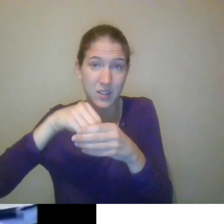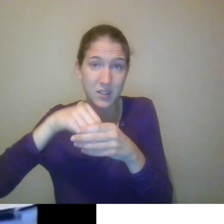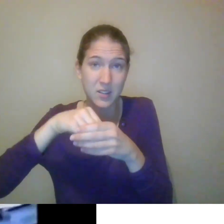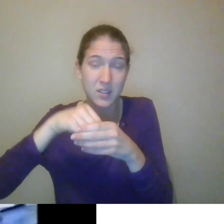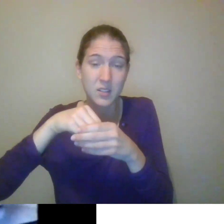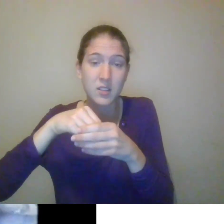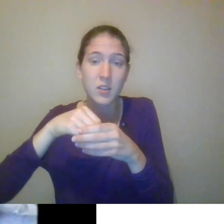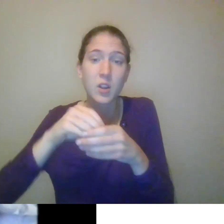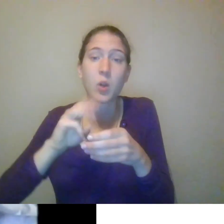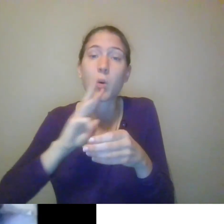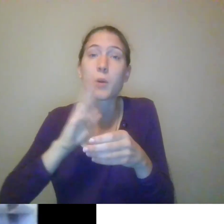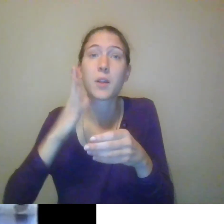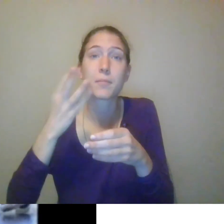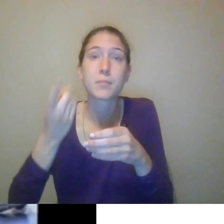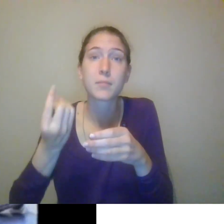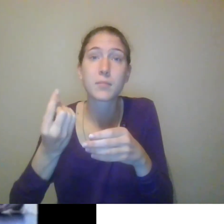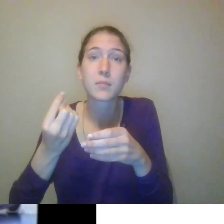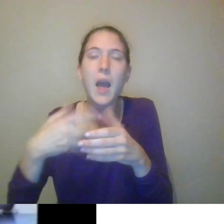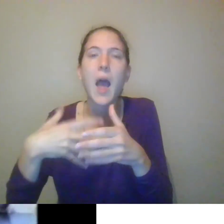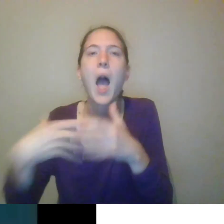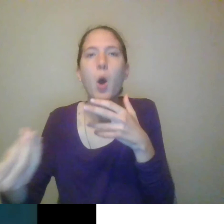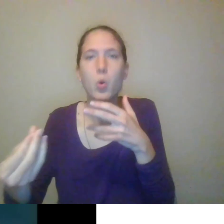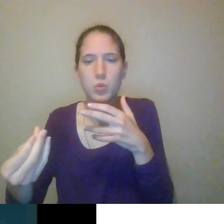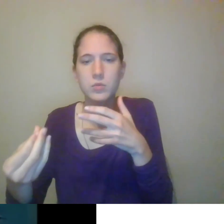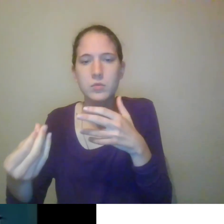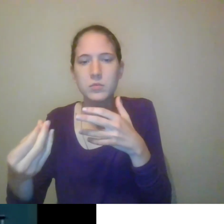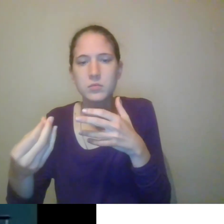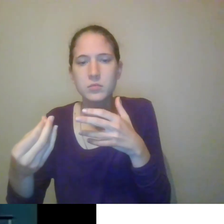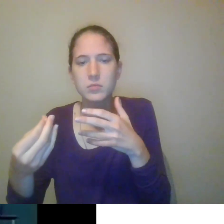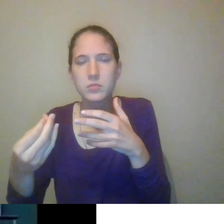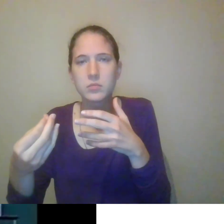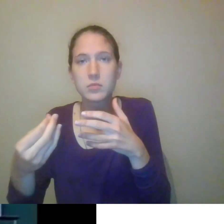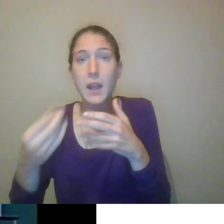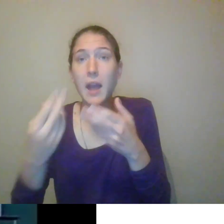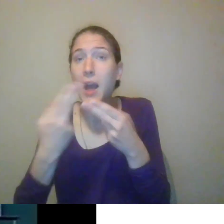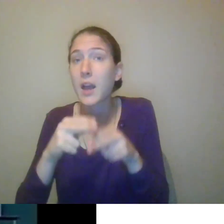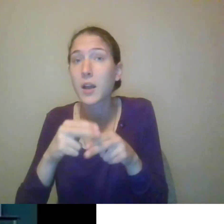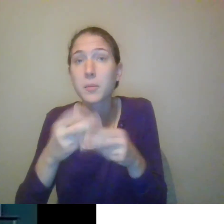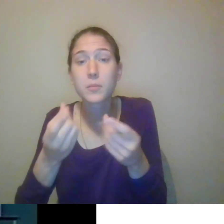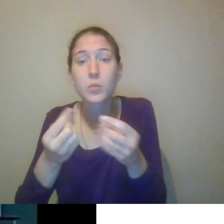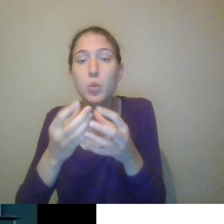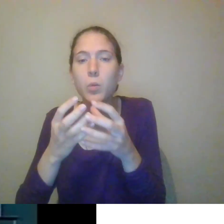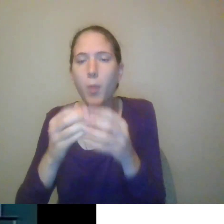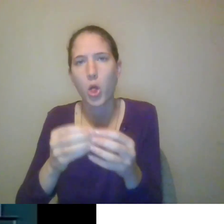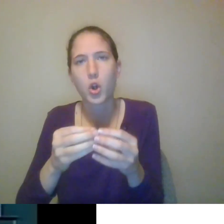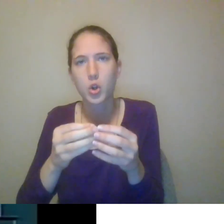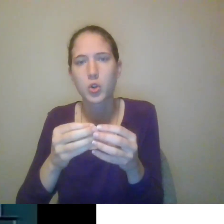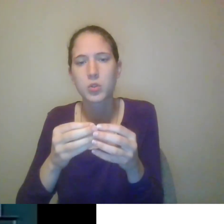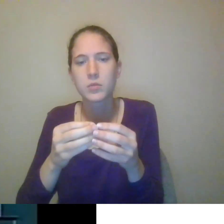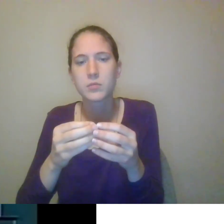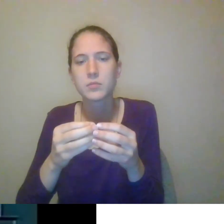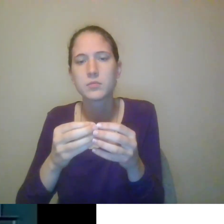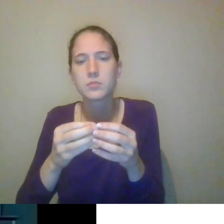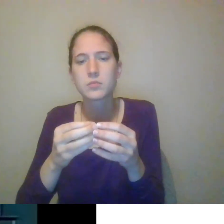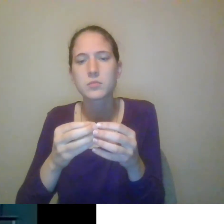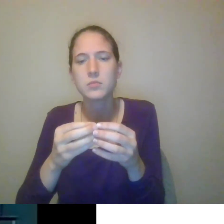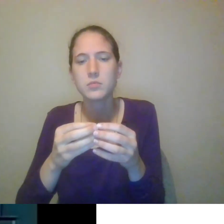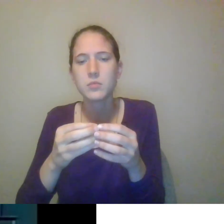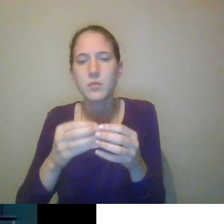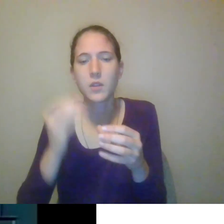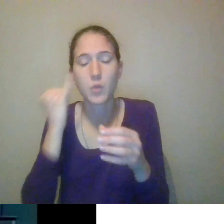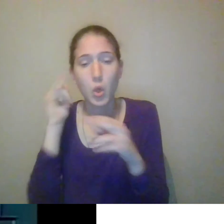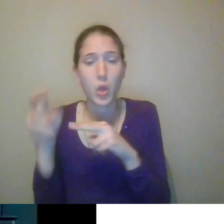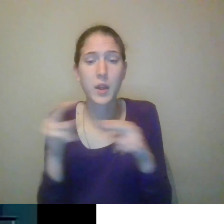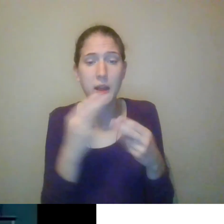No. Where's the water going to go, Josh? Ouch. It's going to squeeze in and the water's going to go outside and the egg would get smaller. Okay, this egg, if you